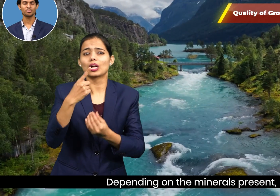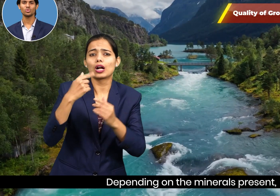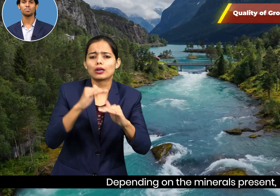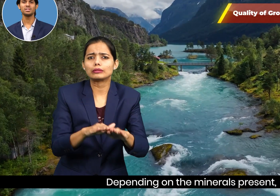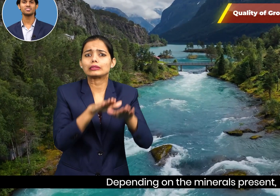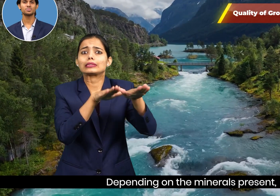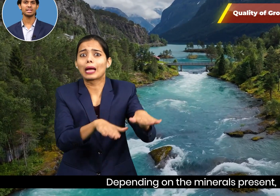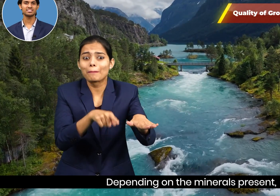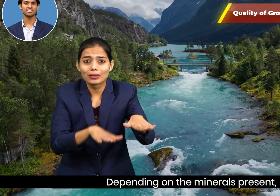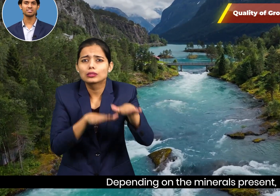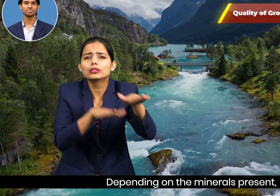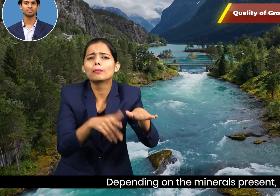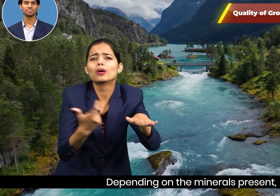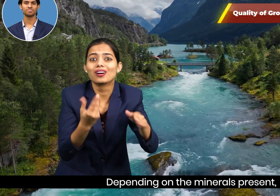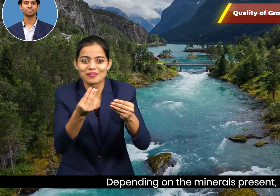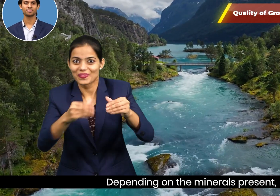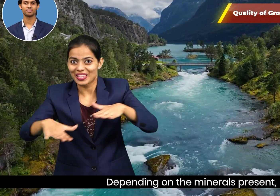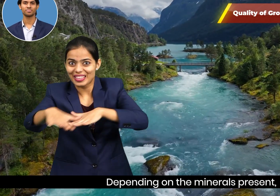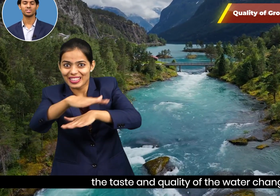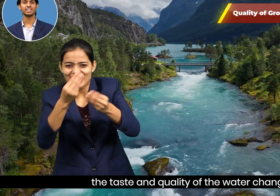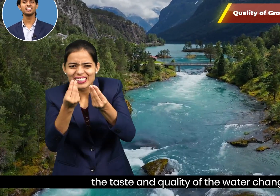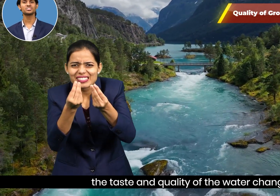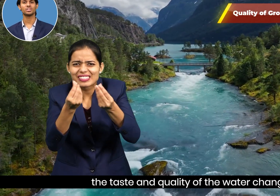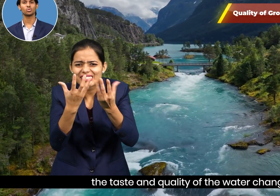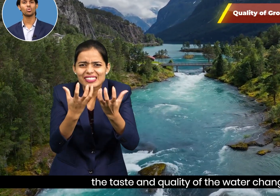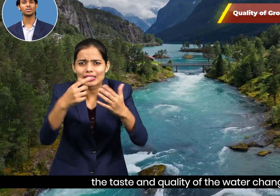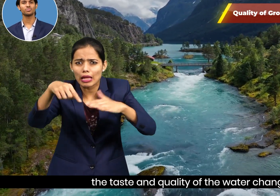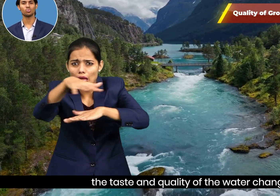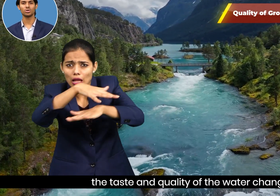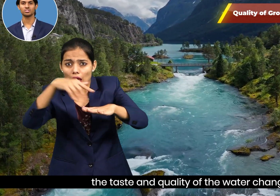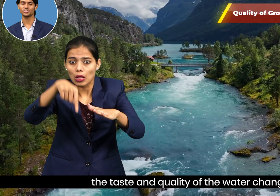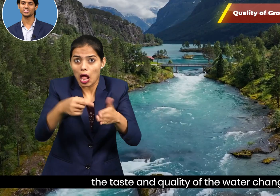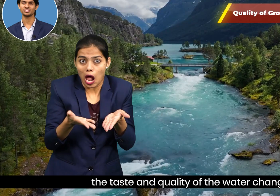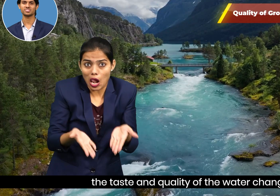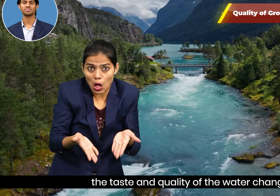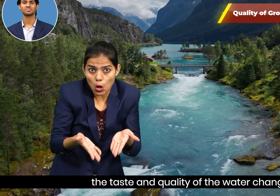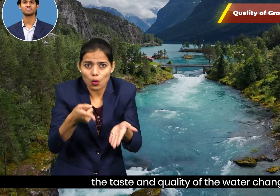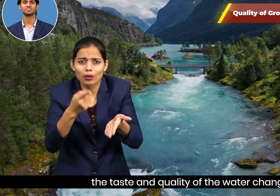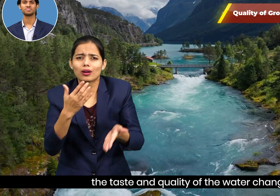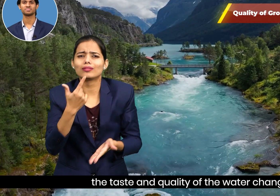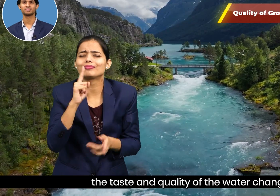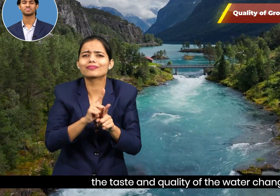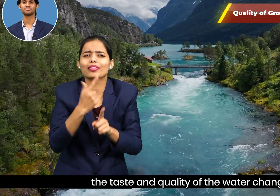Depending on the minerals present, the taste and the quality of the water changes.